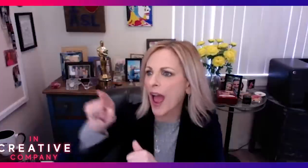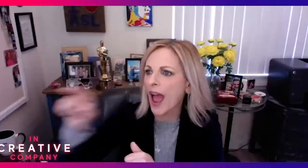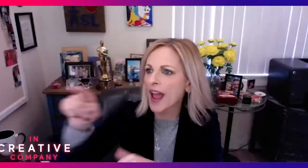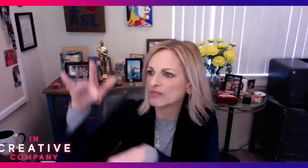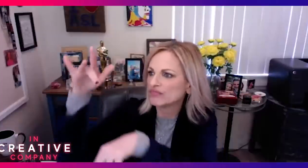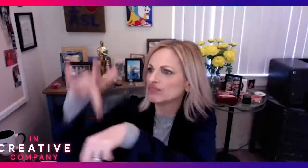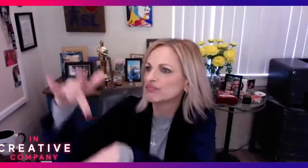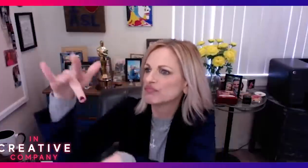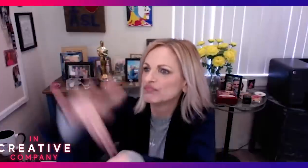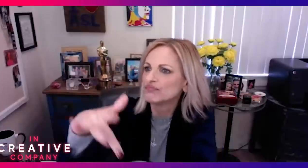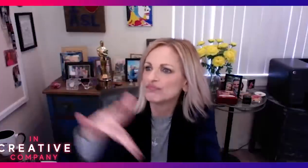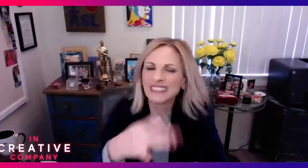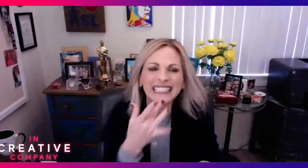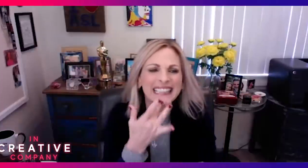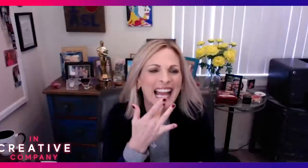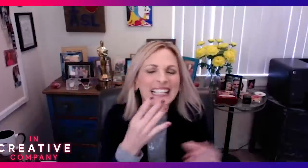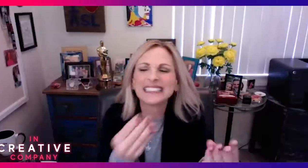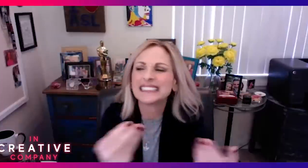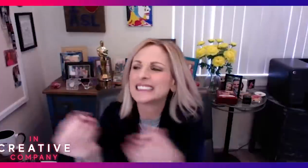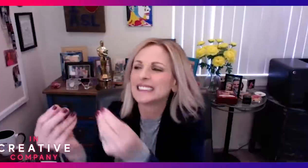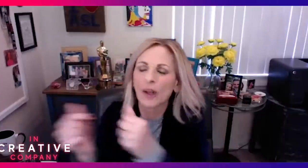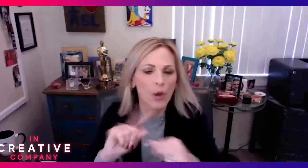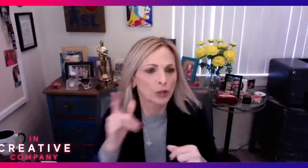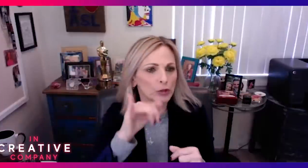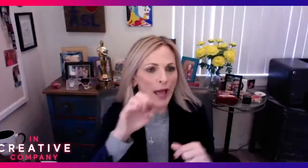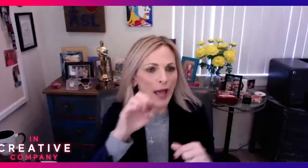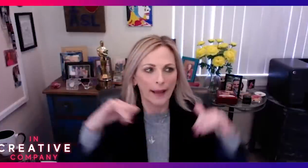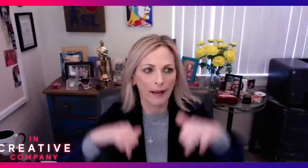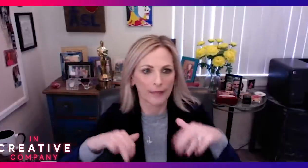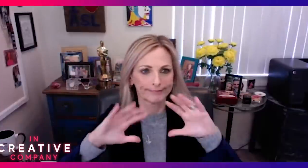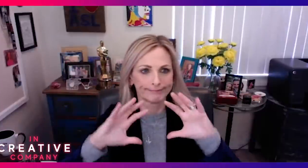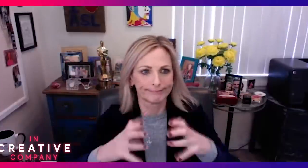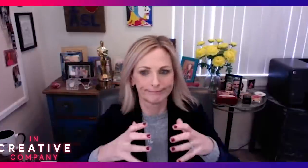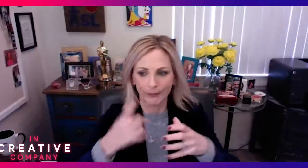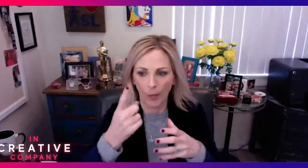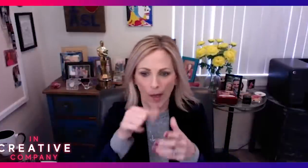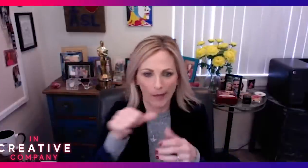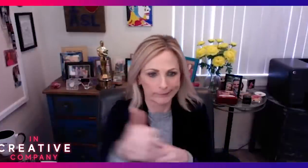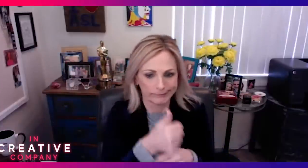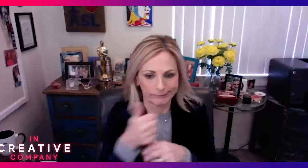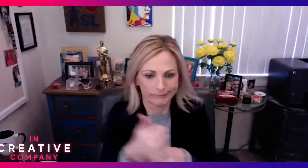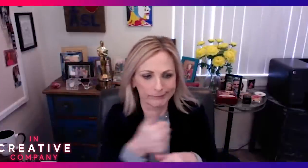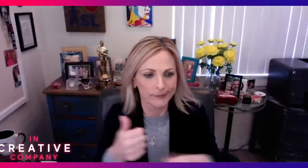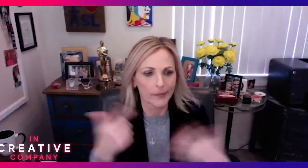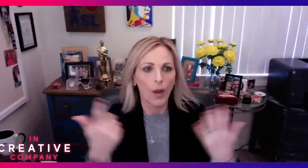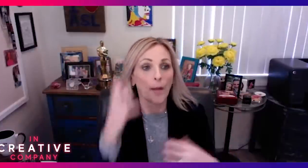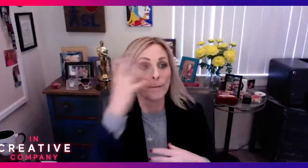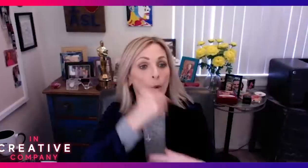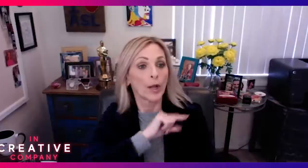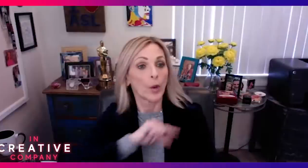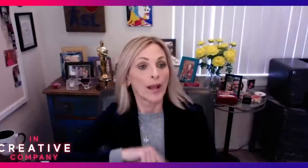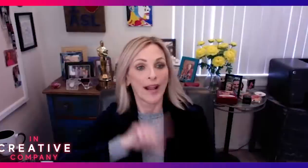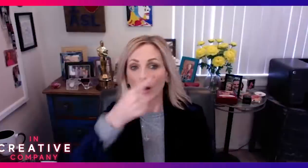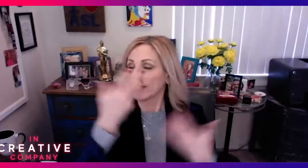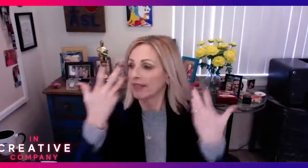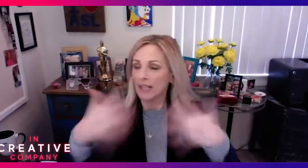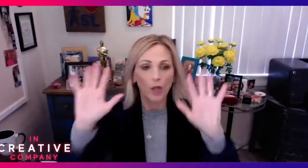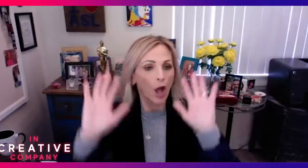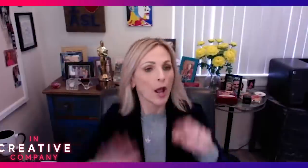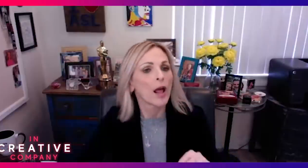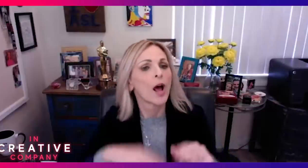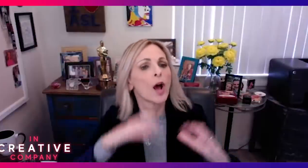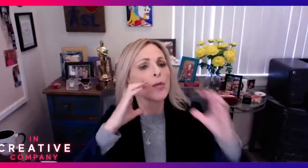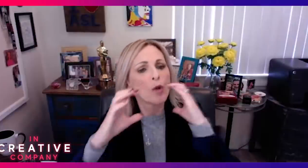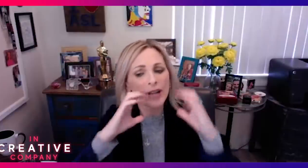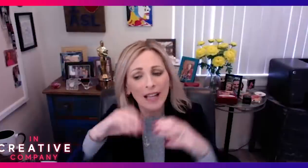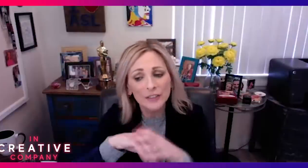able to deal with life honestly, and to be able to taste things. Well, Jackie was in her own little circle doing, I mean, listen, she was a